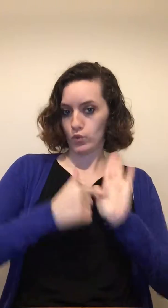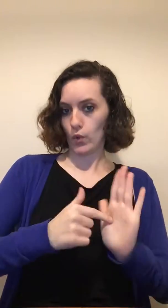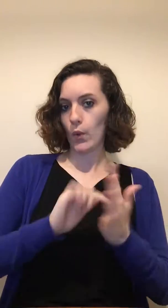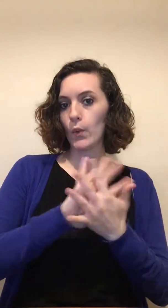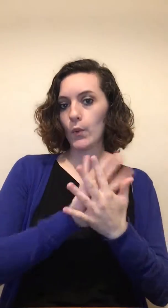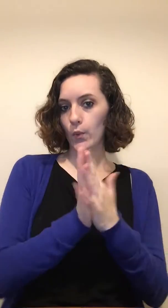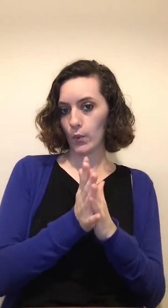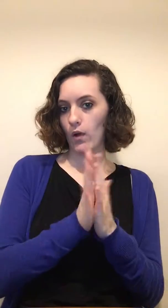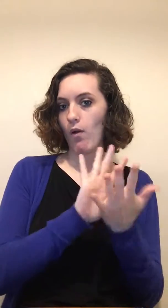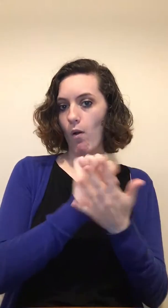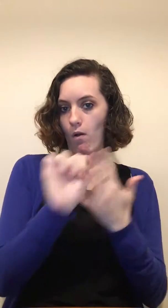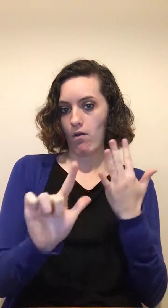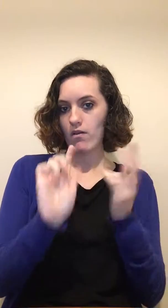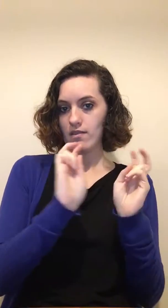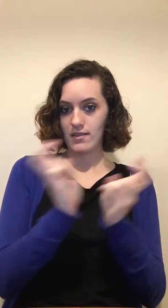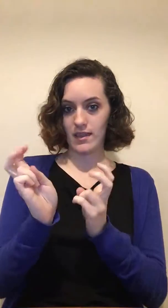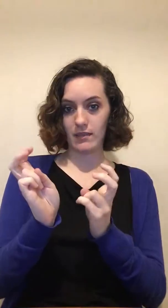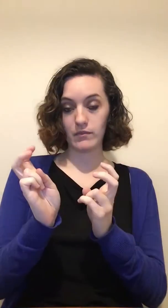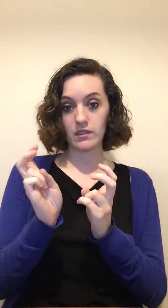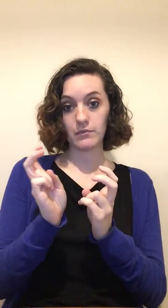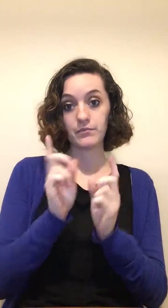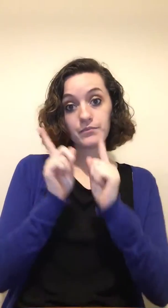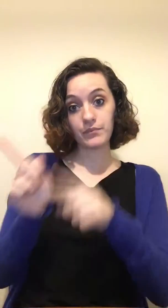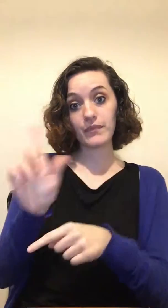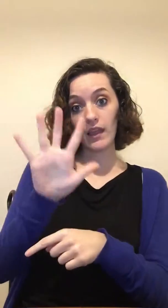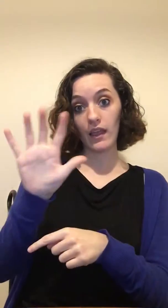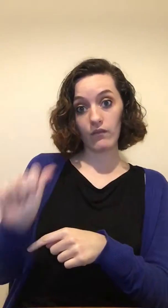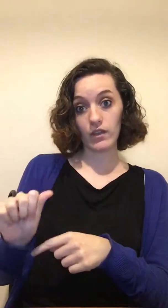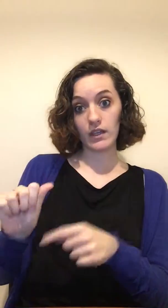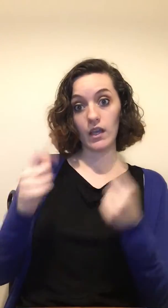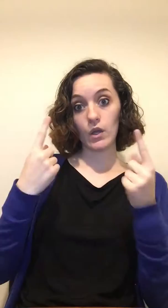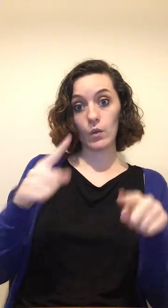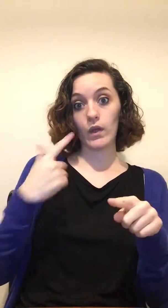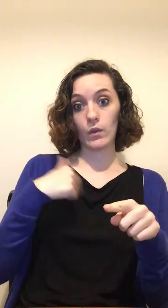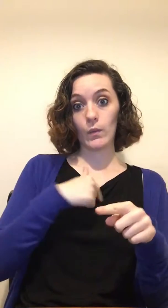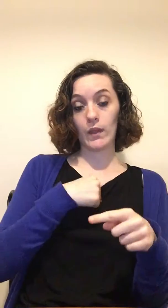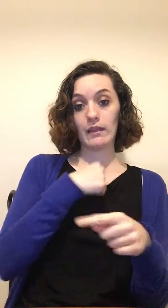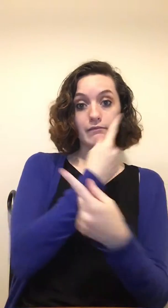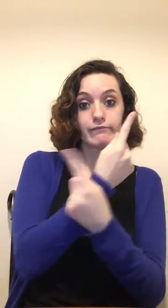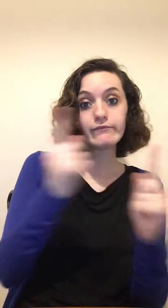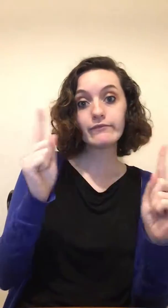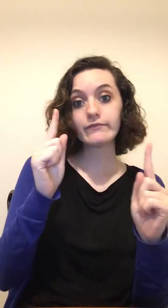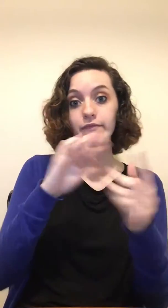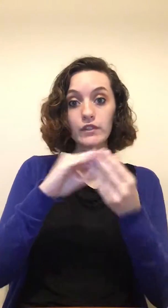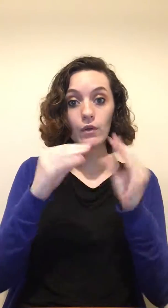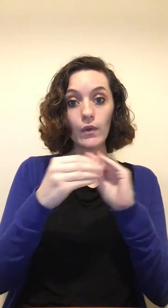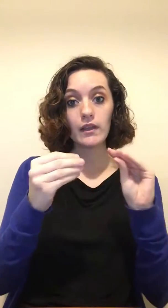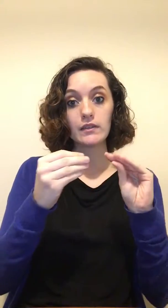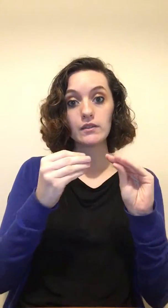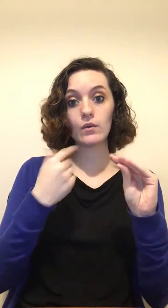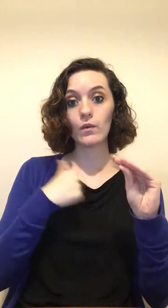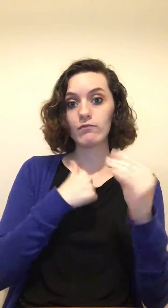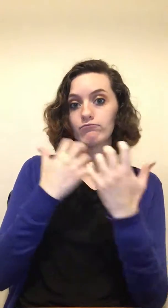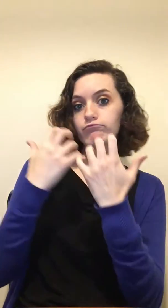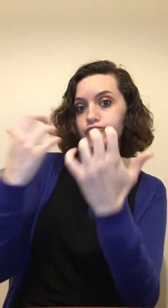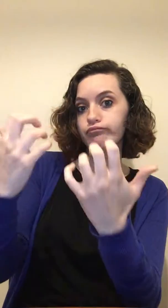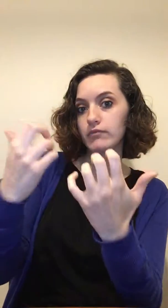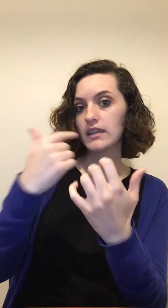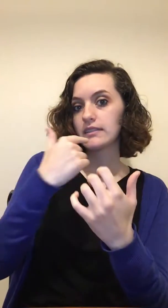So, in Africa, when we tell stories, we say to the audience, stories all